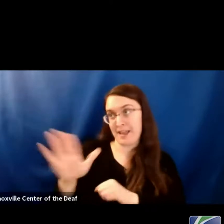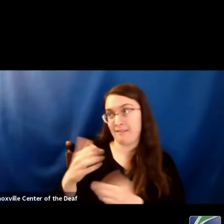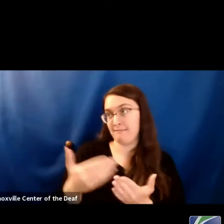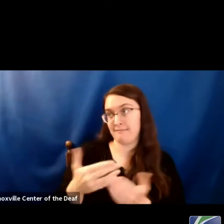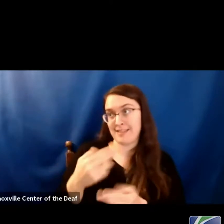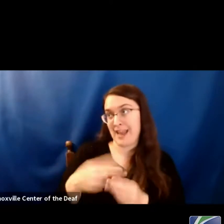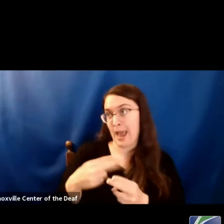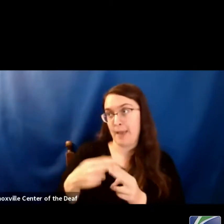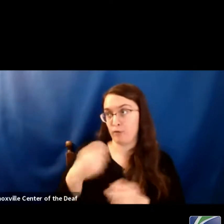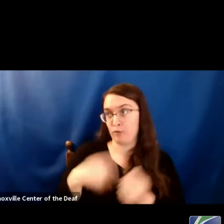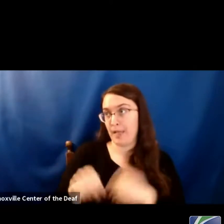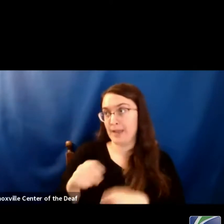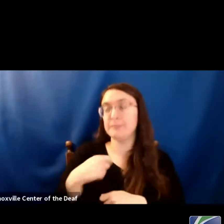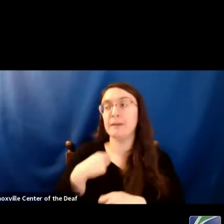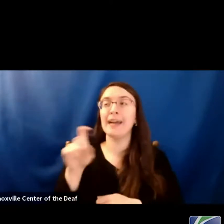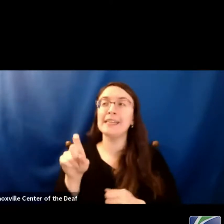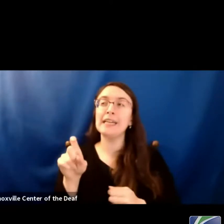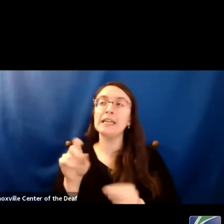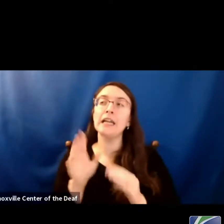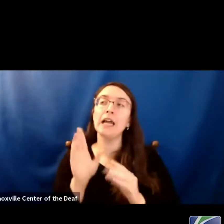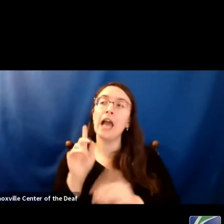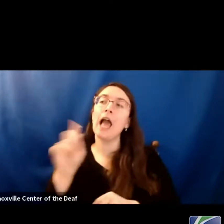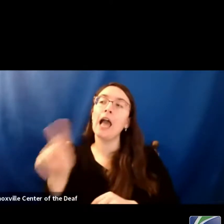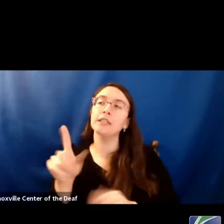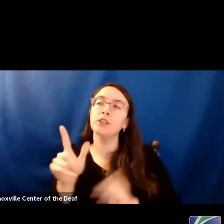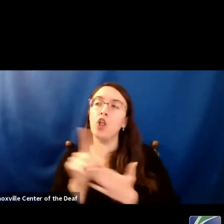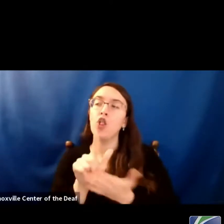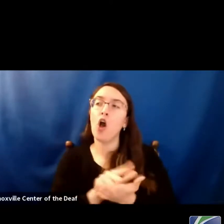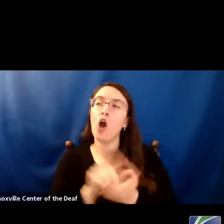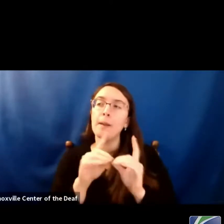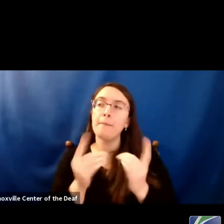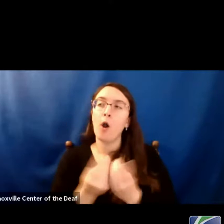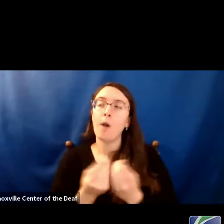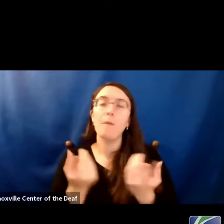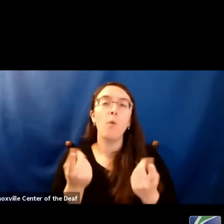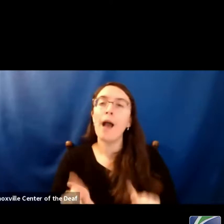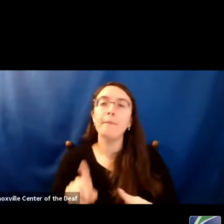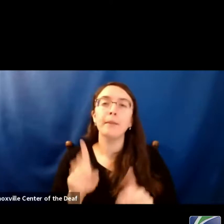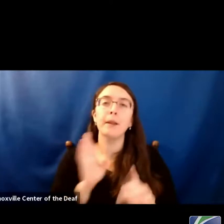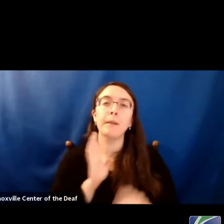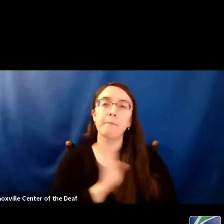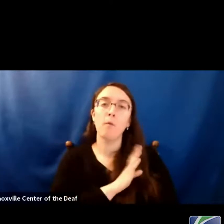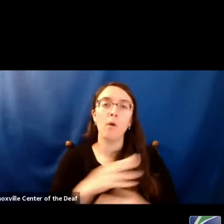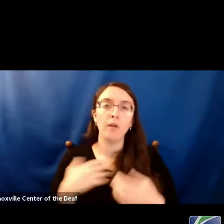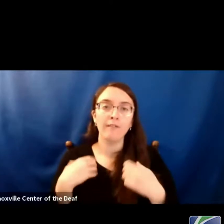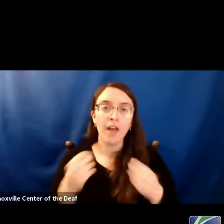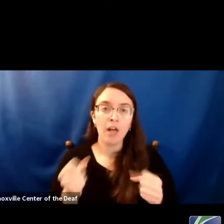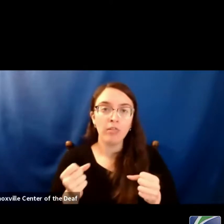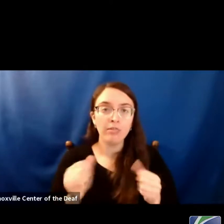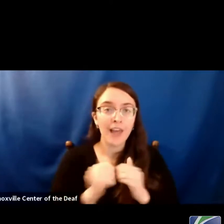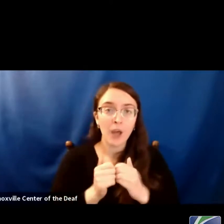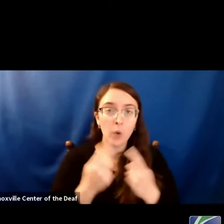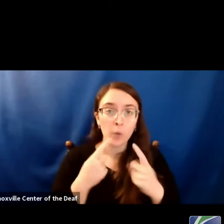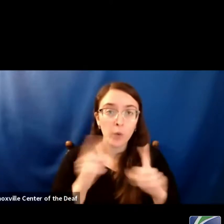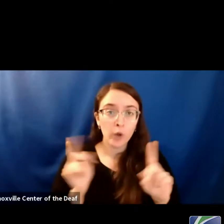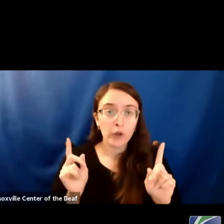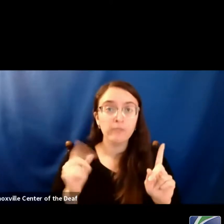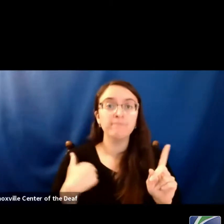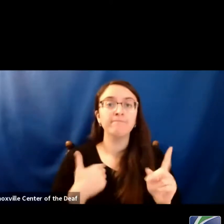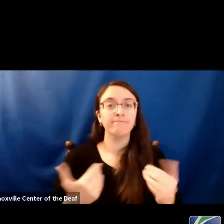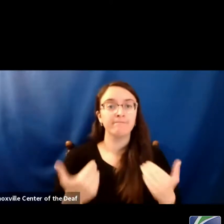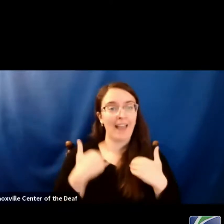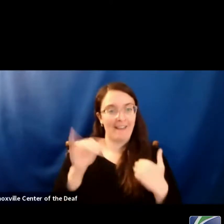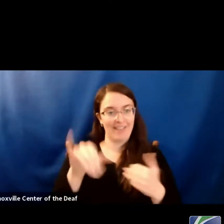law department about what was going to happen to the Board of Health and how that would work. And so I have that information now. And